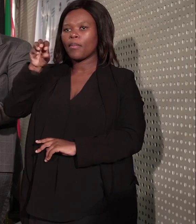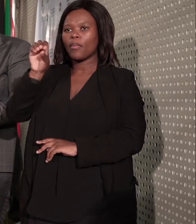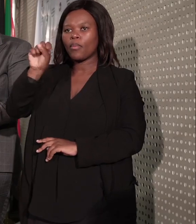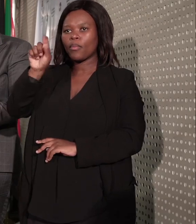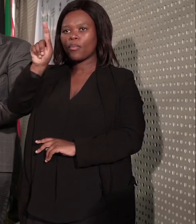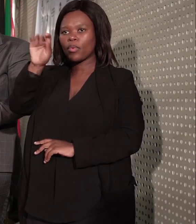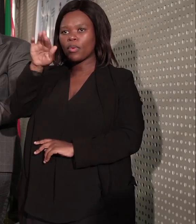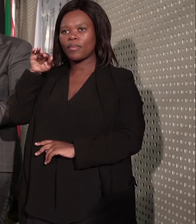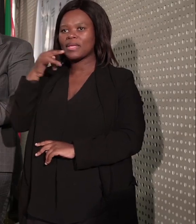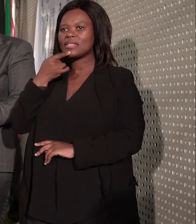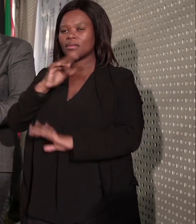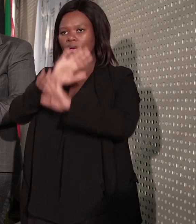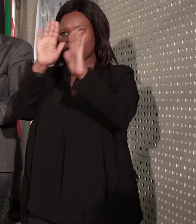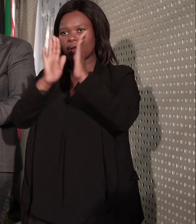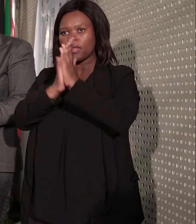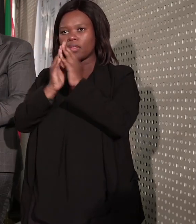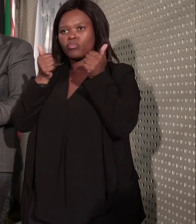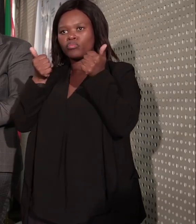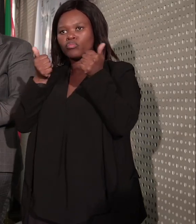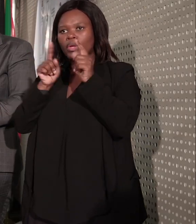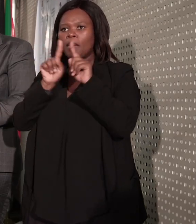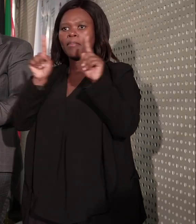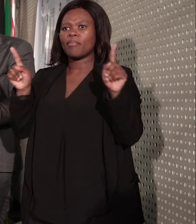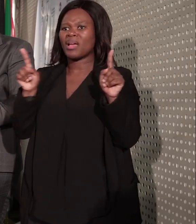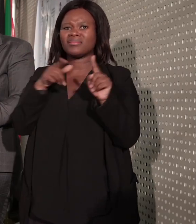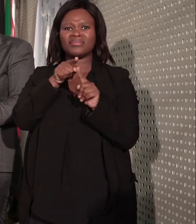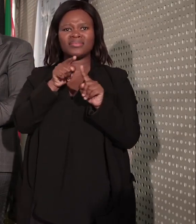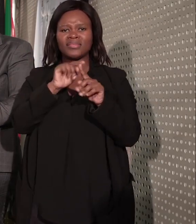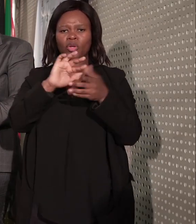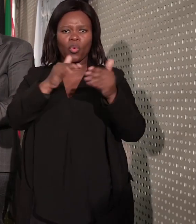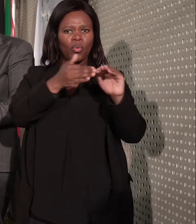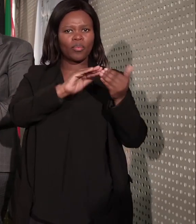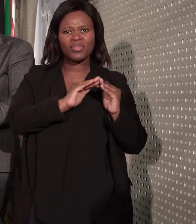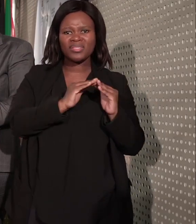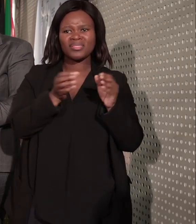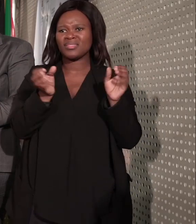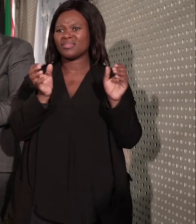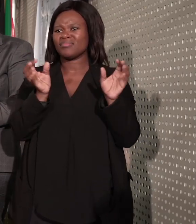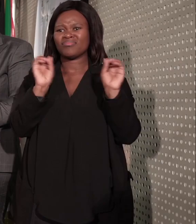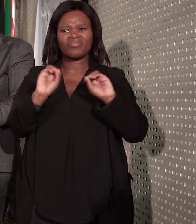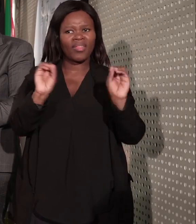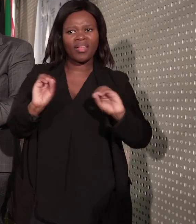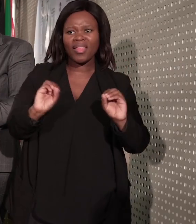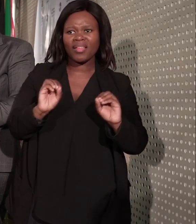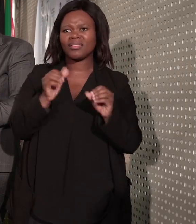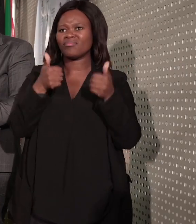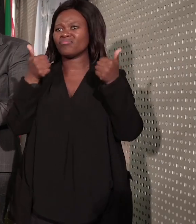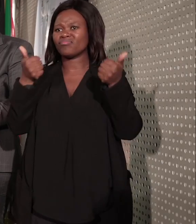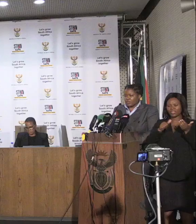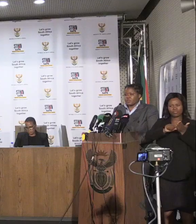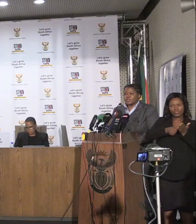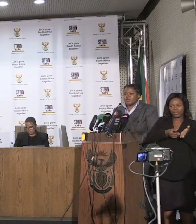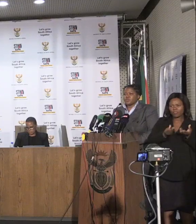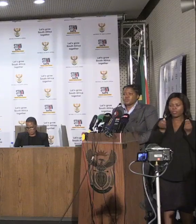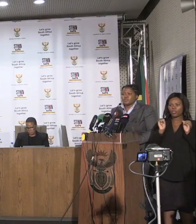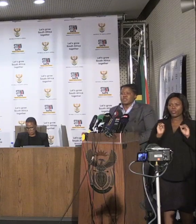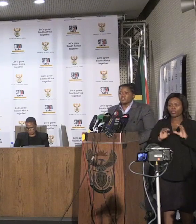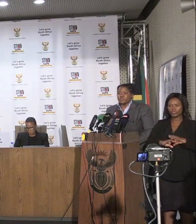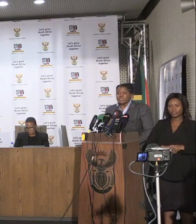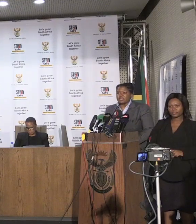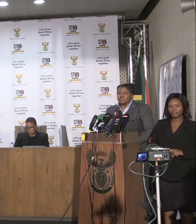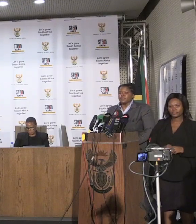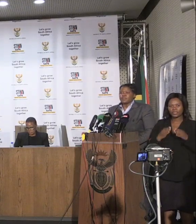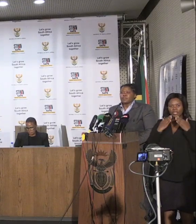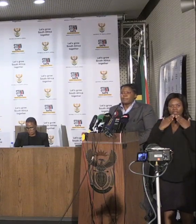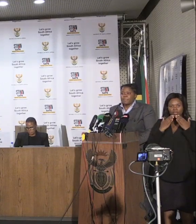is fine? Meanwhile, on the ground, everything was clearly not fine and things are still not okay at the moment. Thank you very